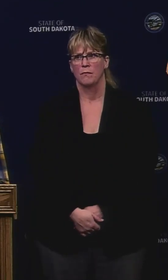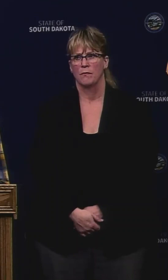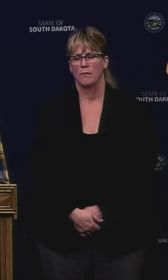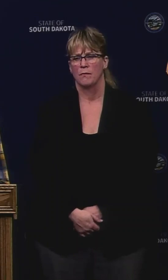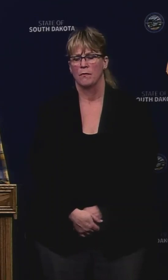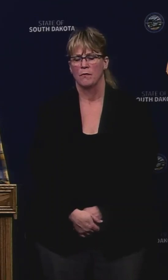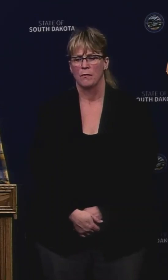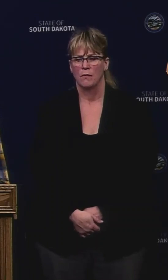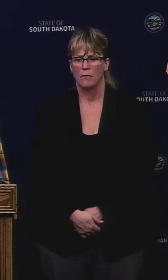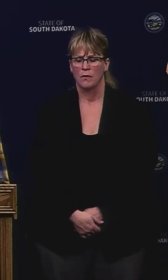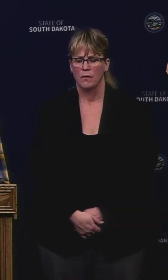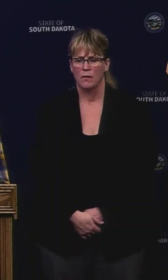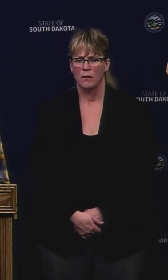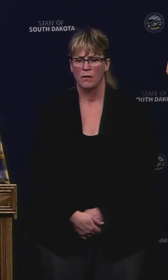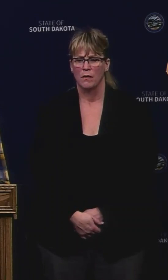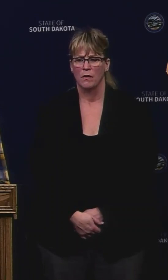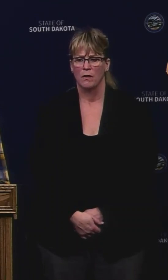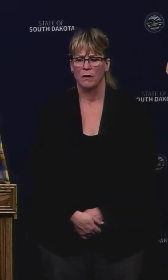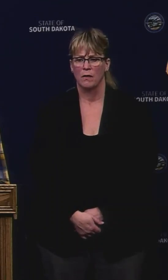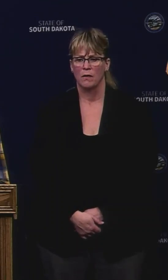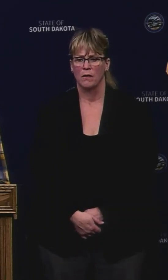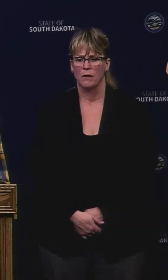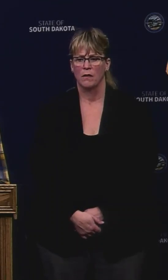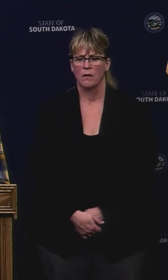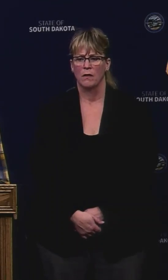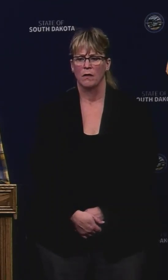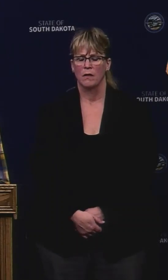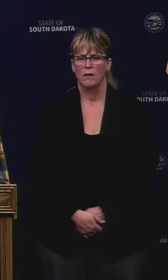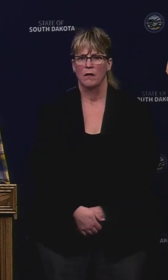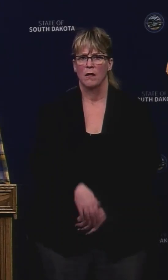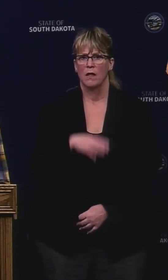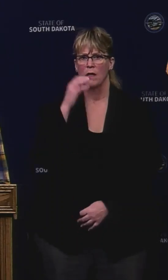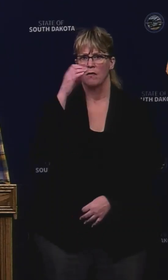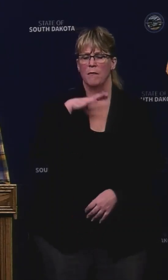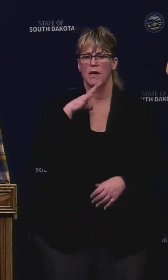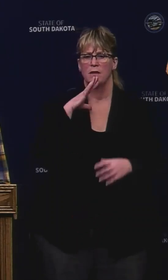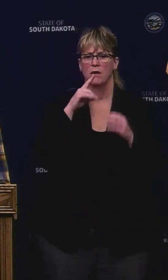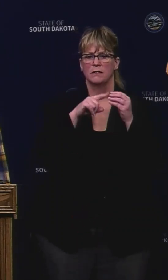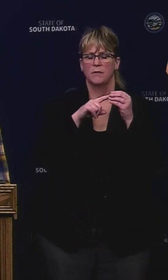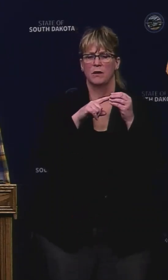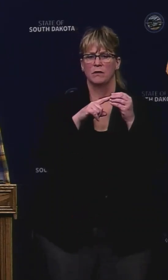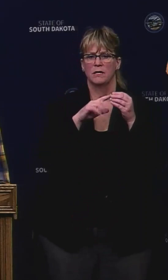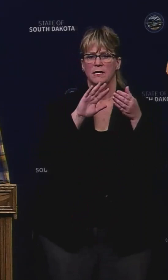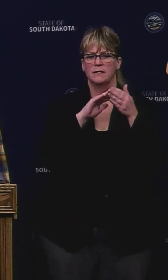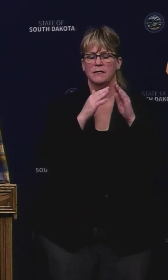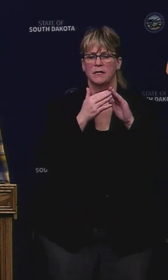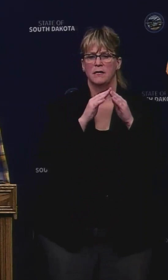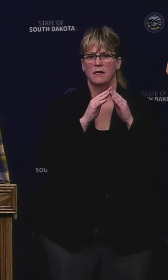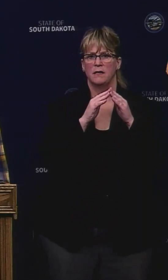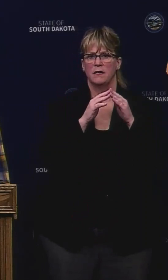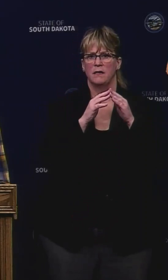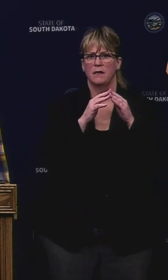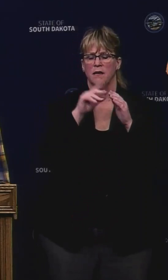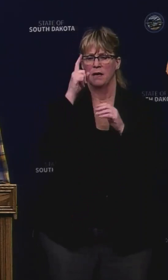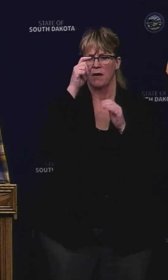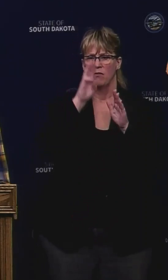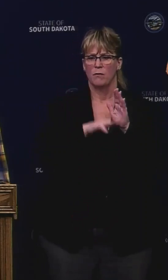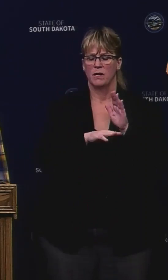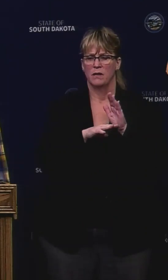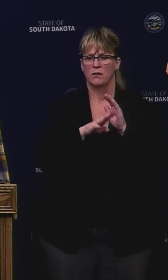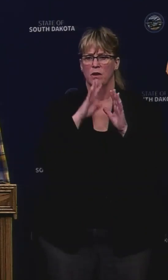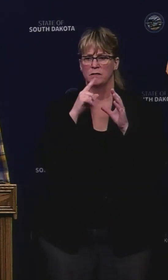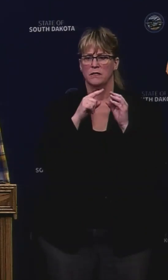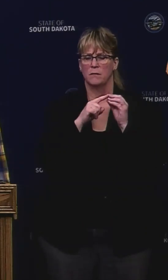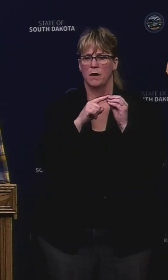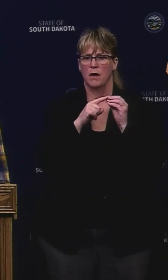As you may know, the city government here is considering a resolution at a special meeting this evening to begin